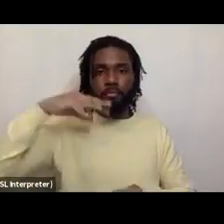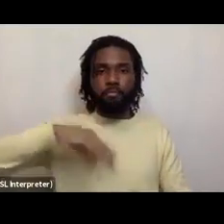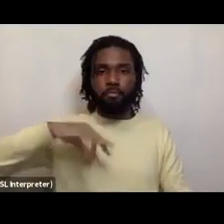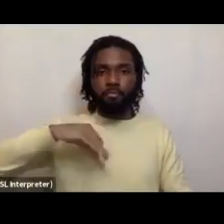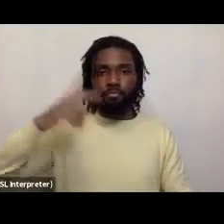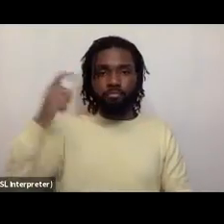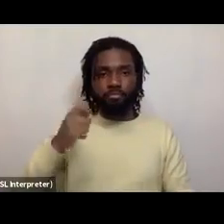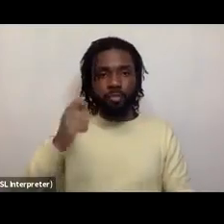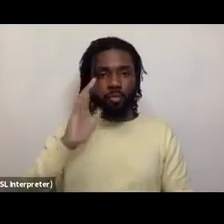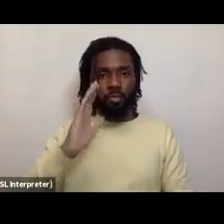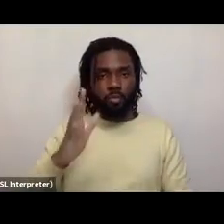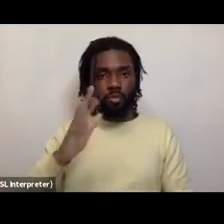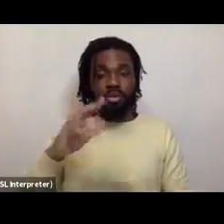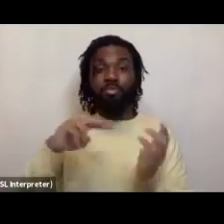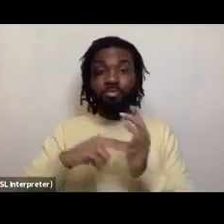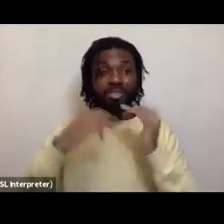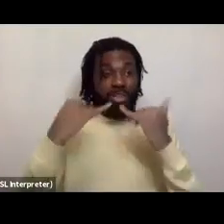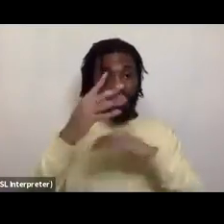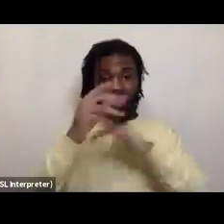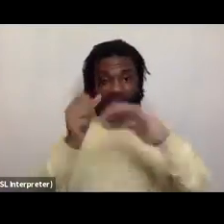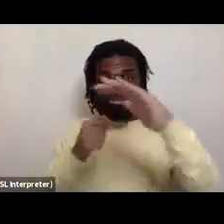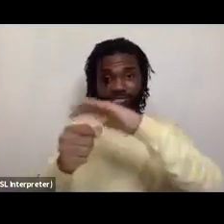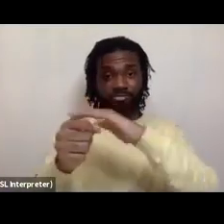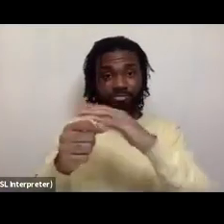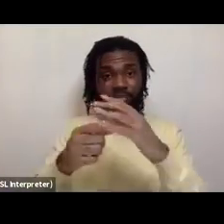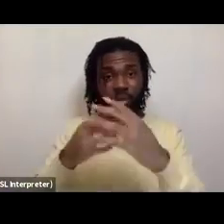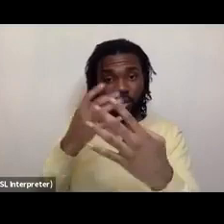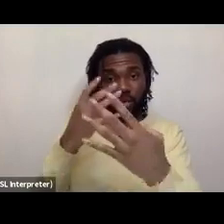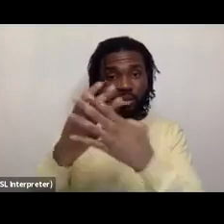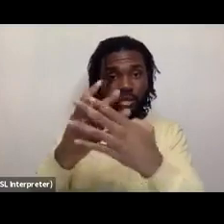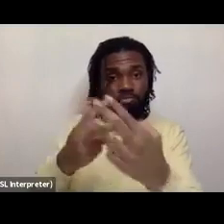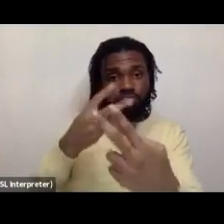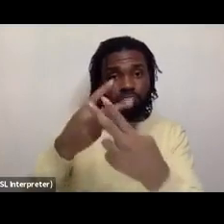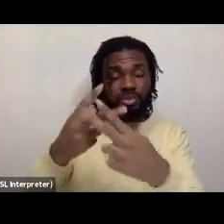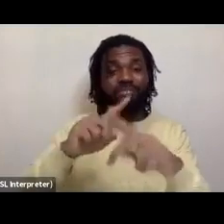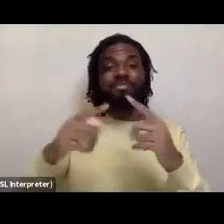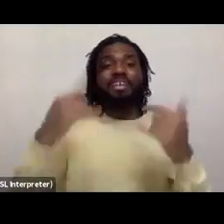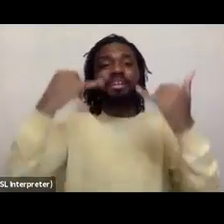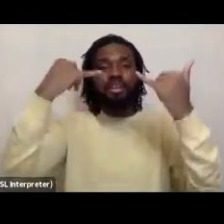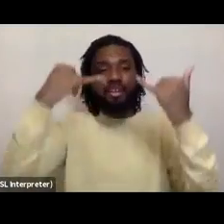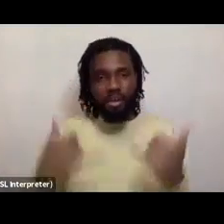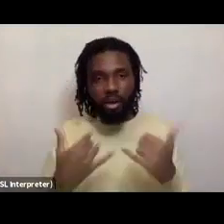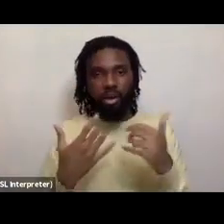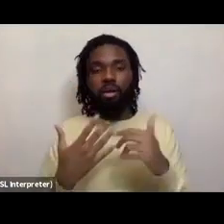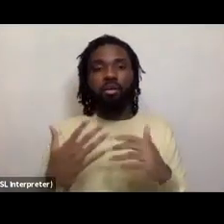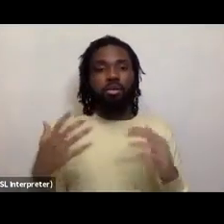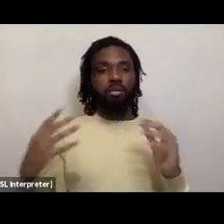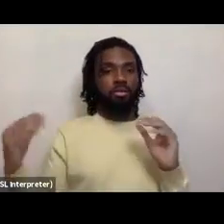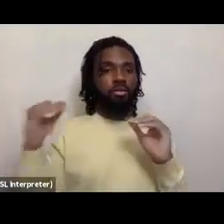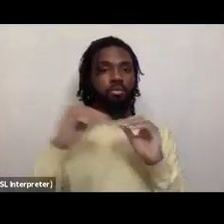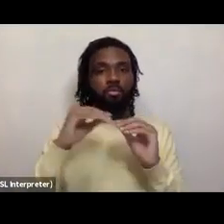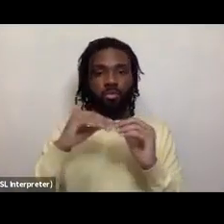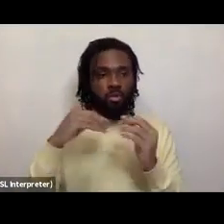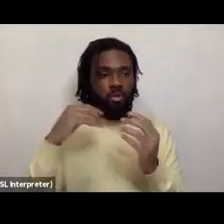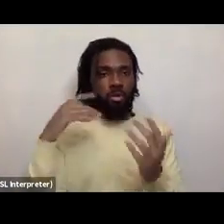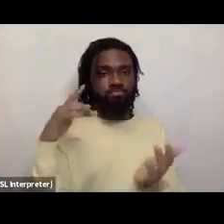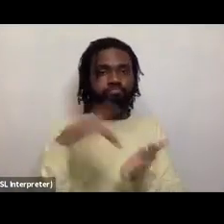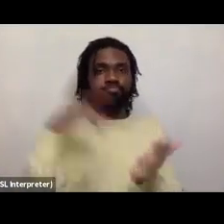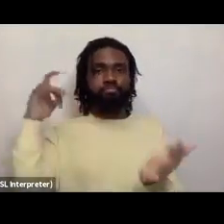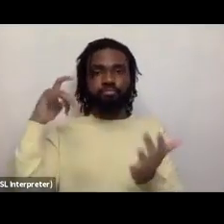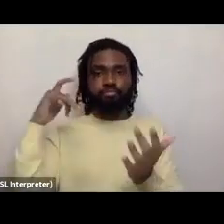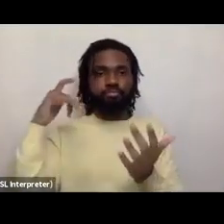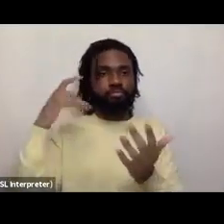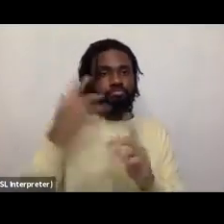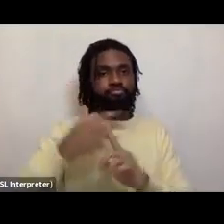being incarcerated, they are being politically and economically disenfranchised as well. It is